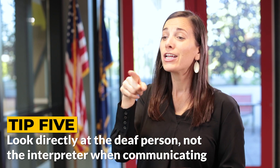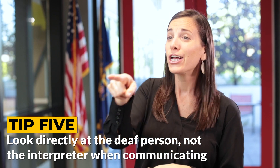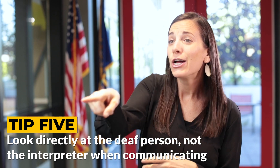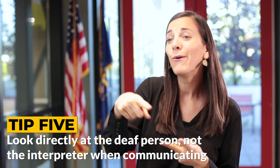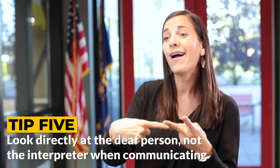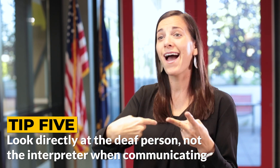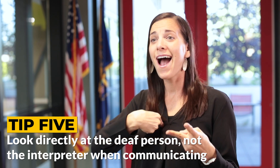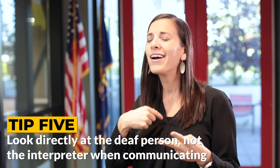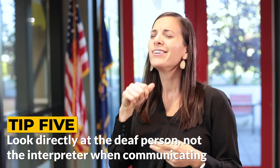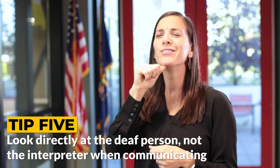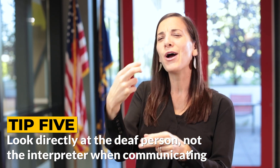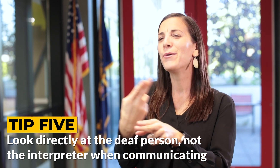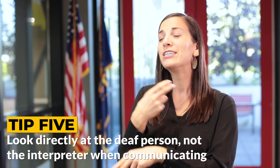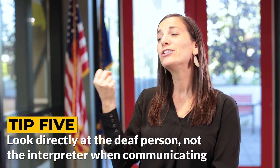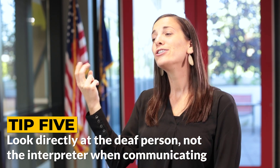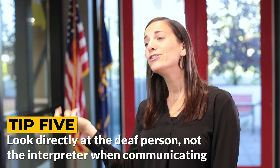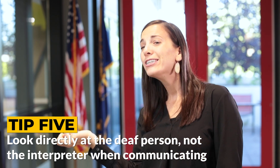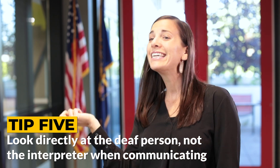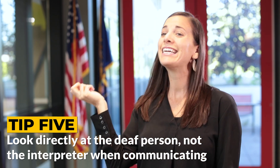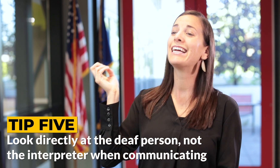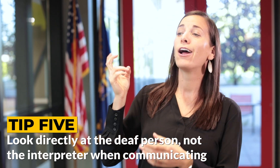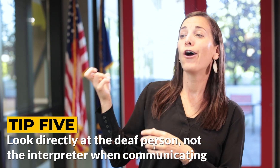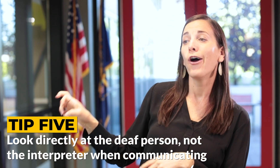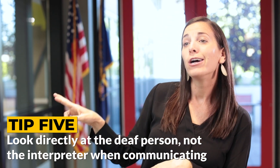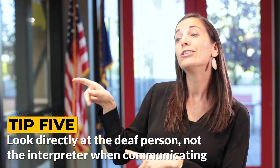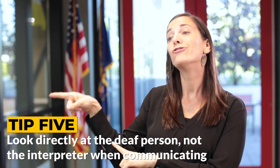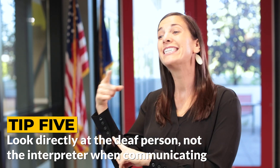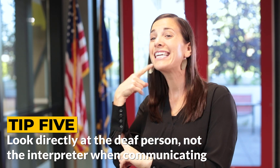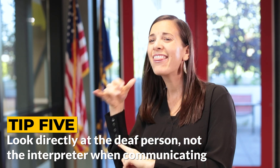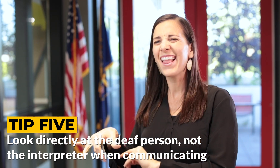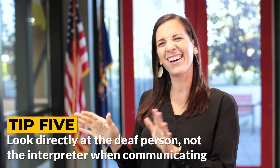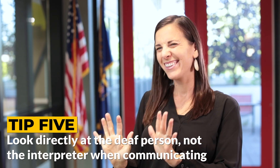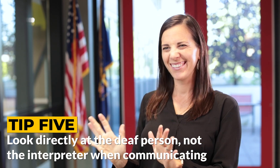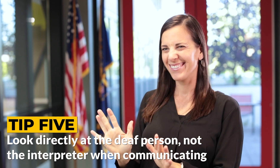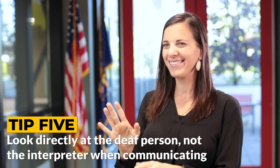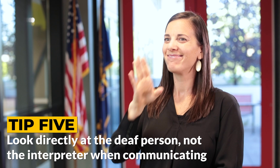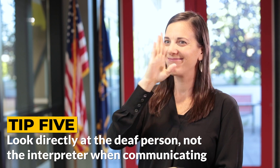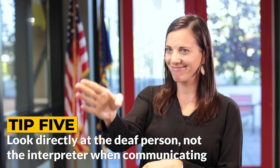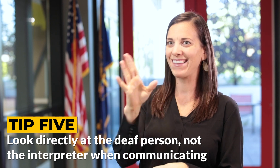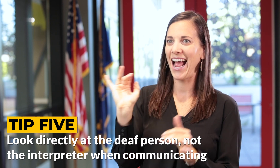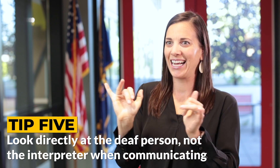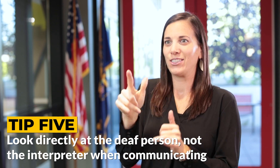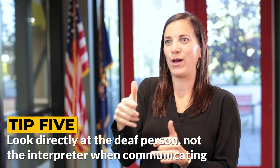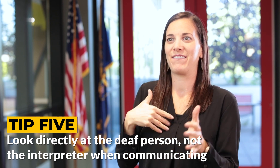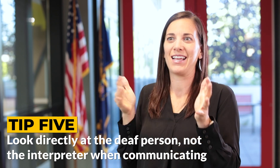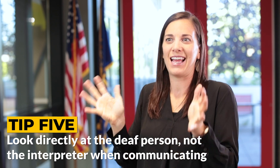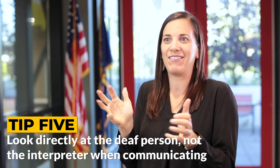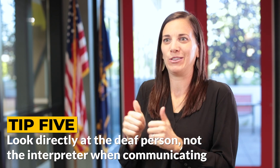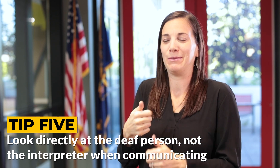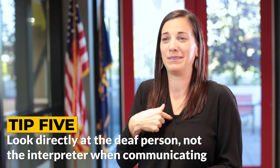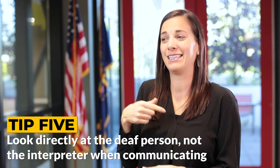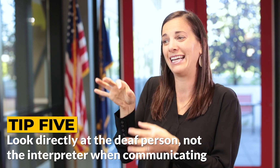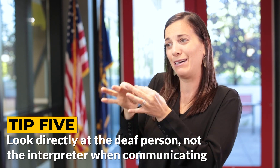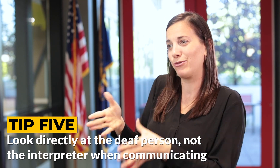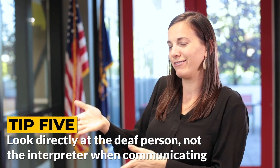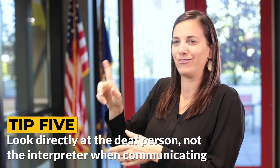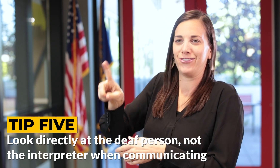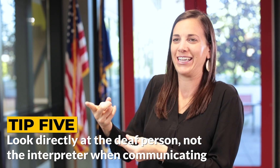to me. Use pronouns like I or you, and not he said or she said. I want to feel like you are having the conversation